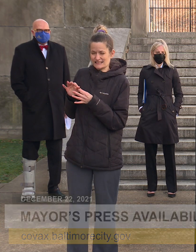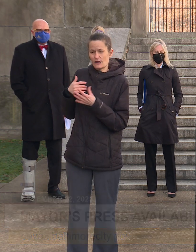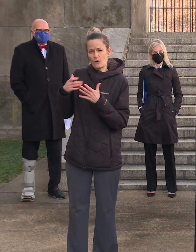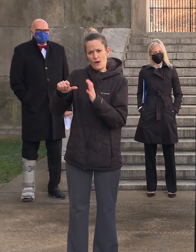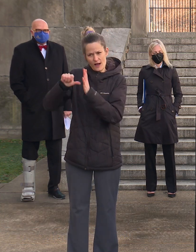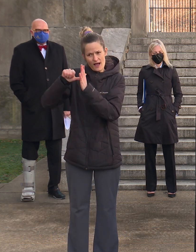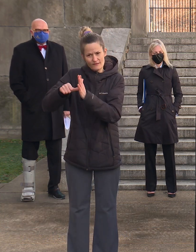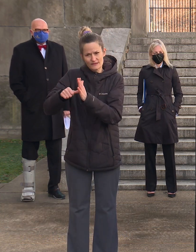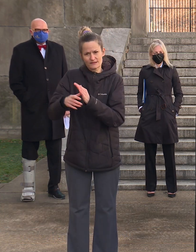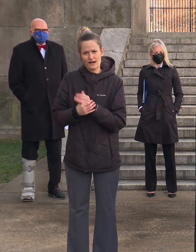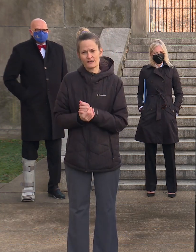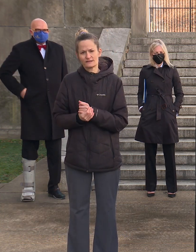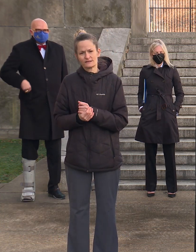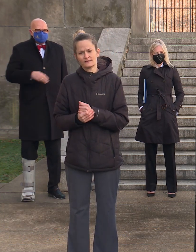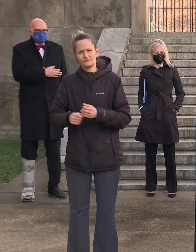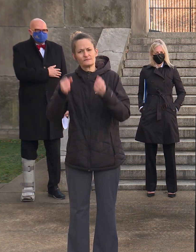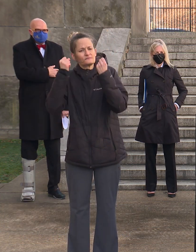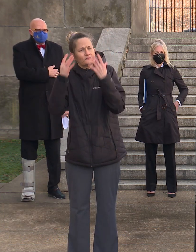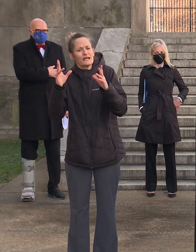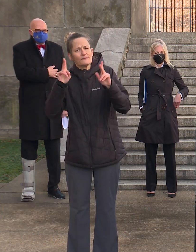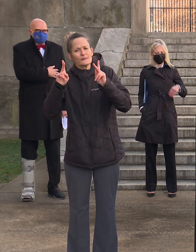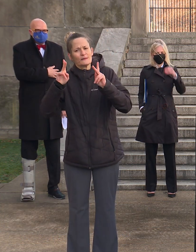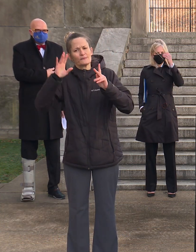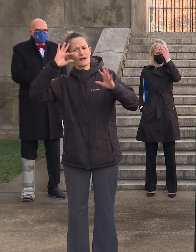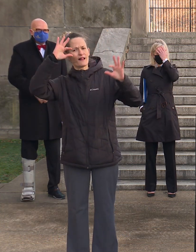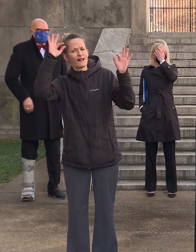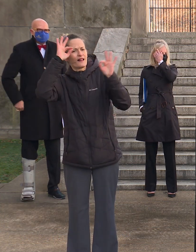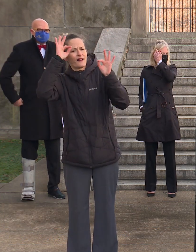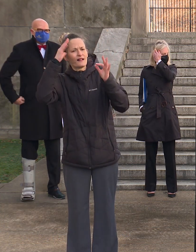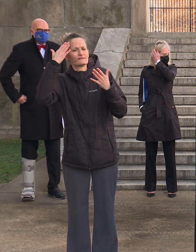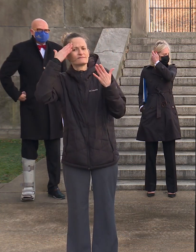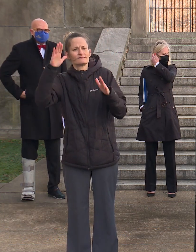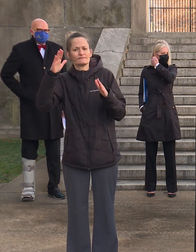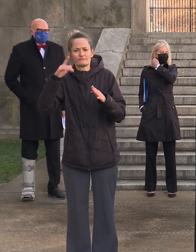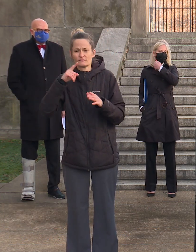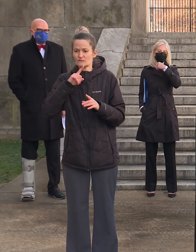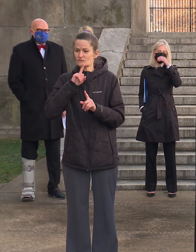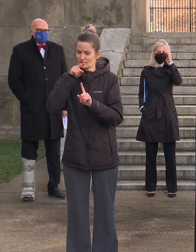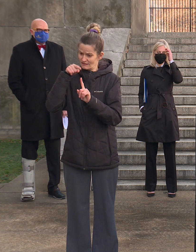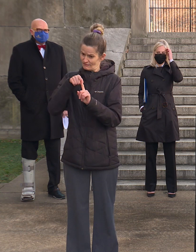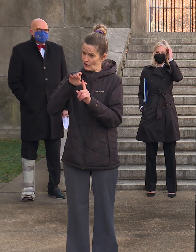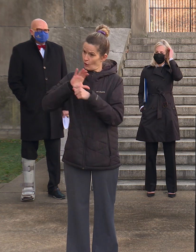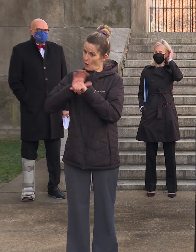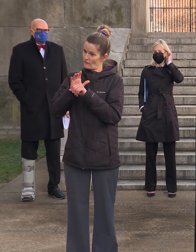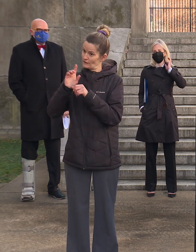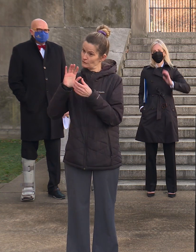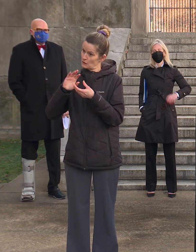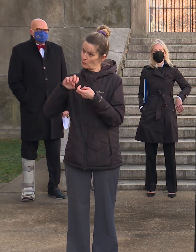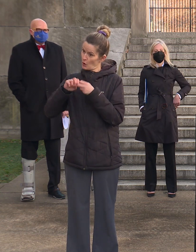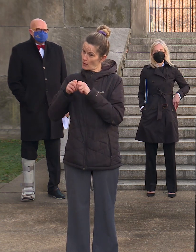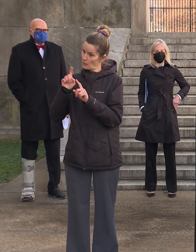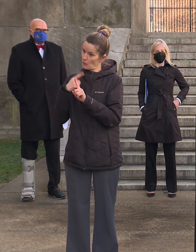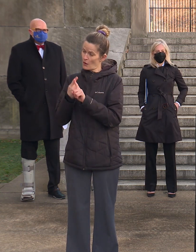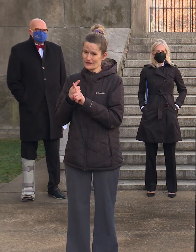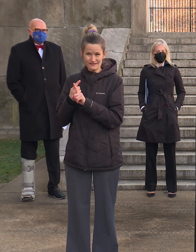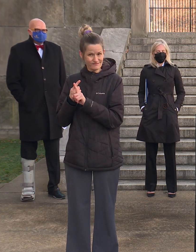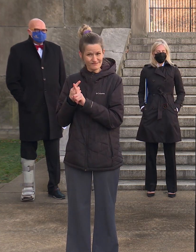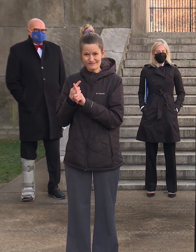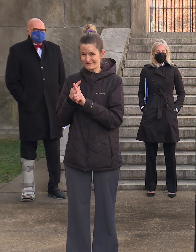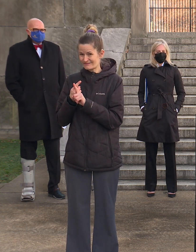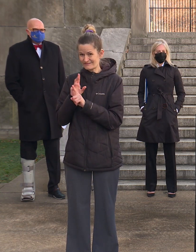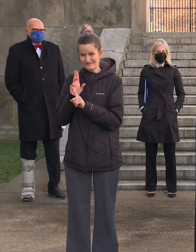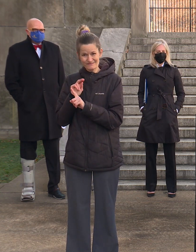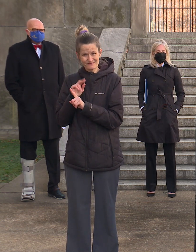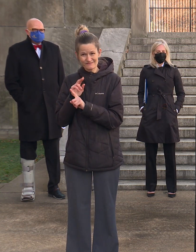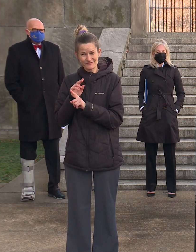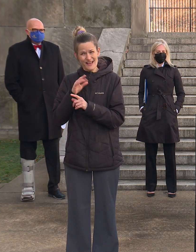aren't aware that this is not just a COVID-19 problem. This is much broader than a COVID-19 problem, as it is